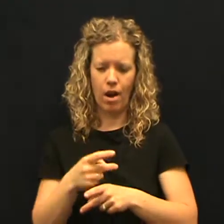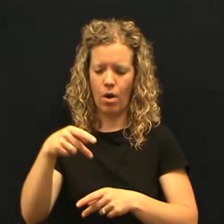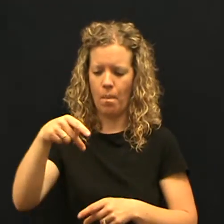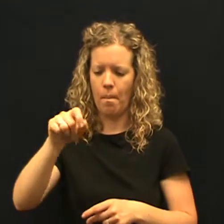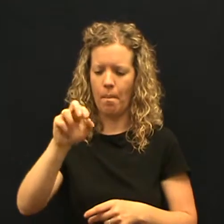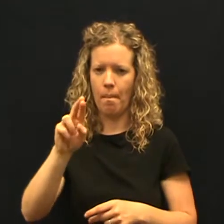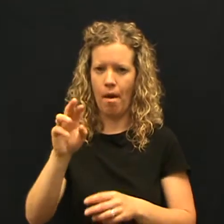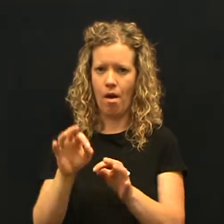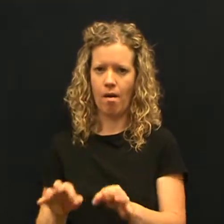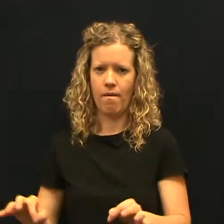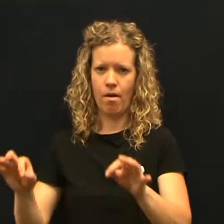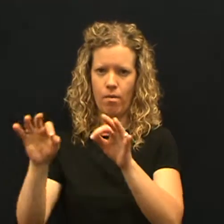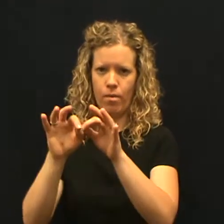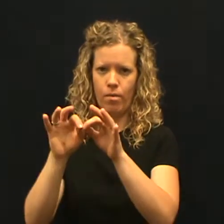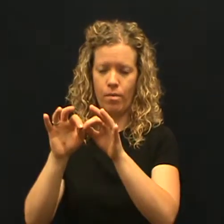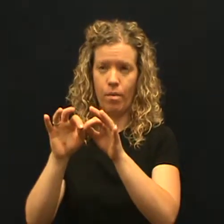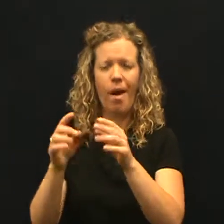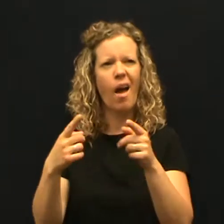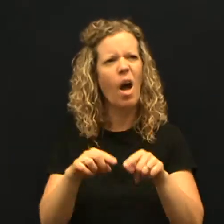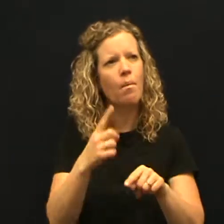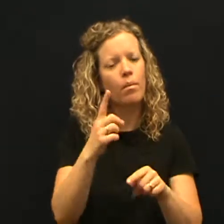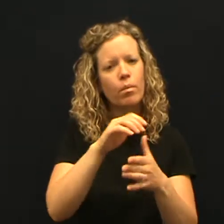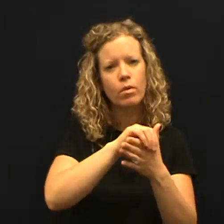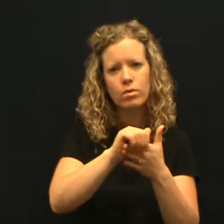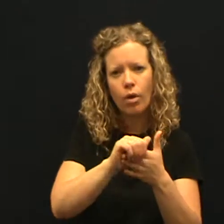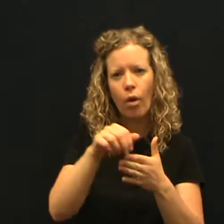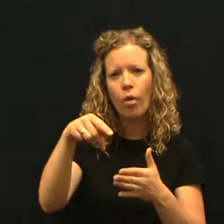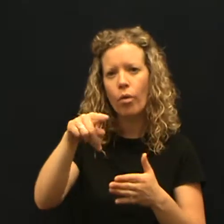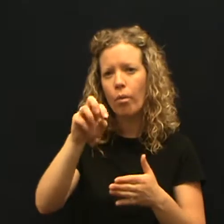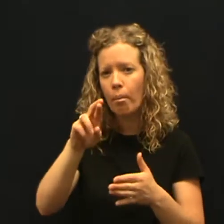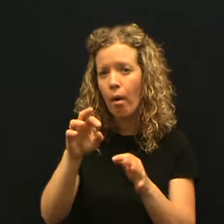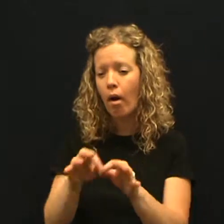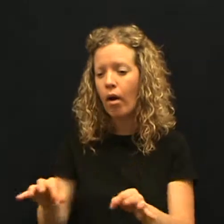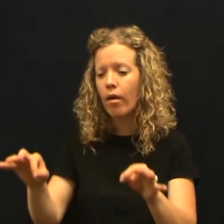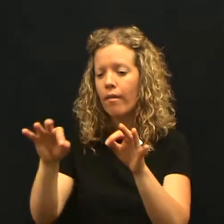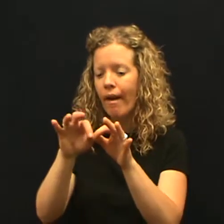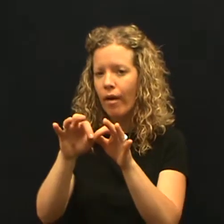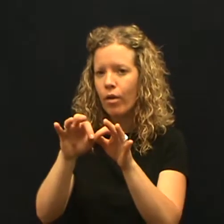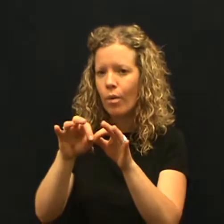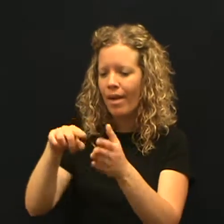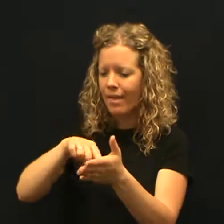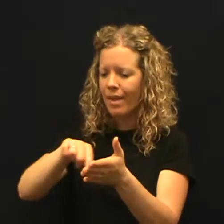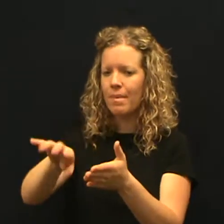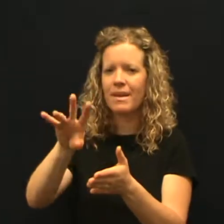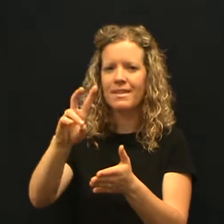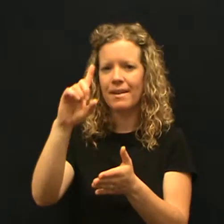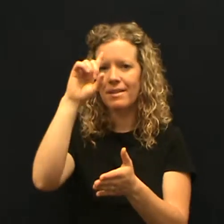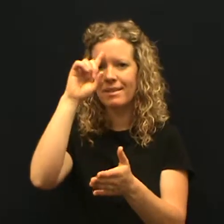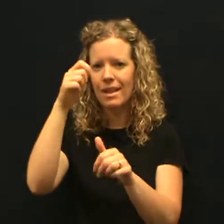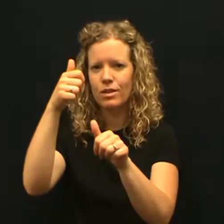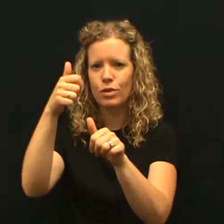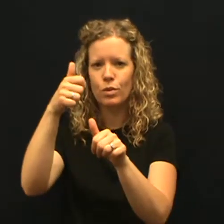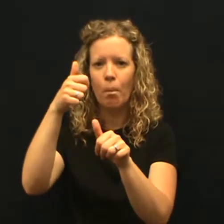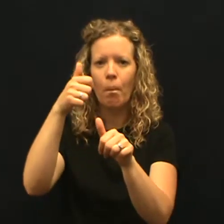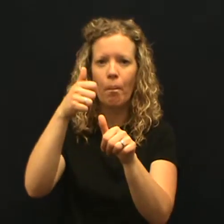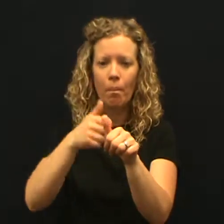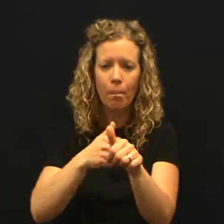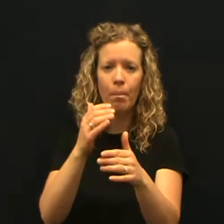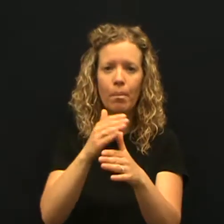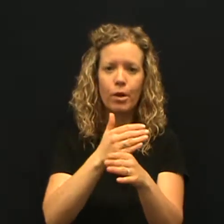$1 par value, then they have to pay 7 cents a share to the common shareholders before they can pay